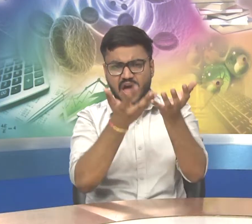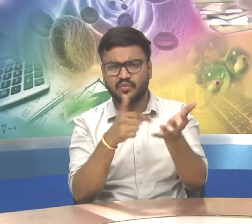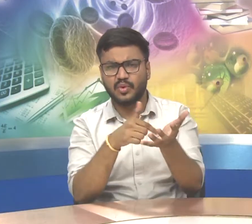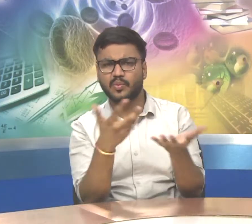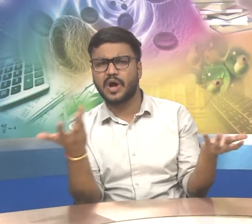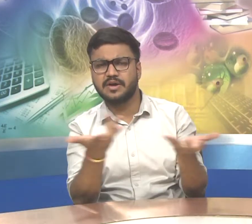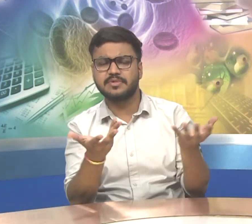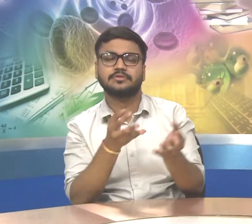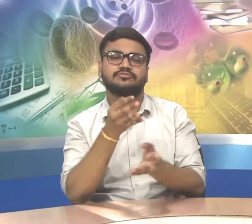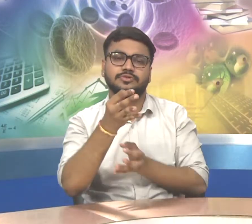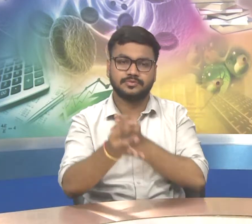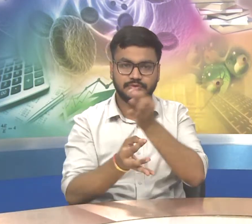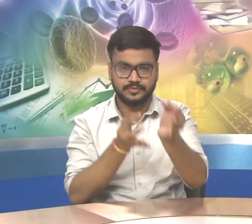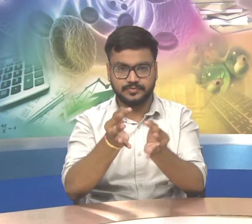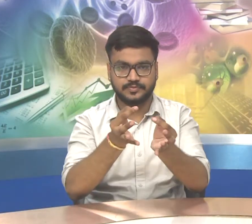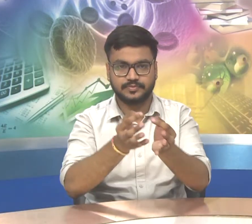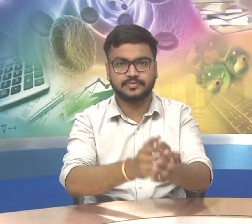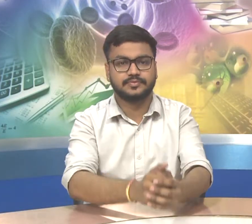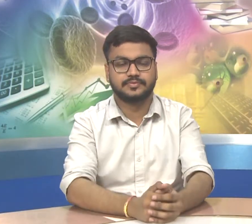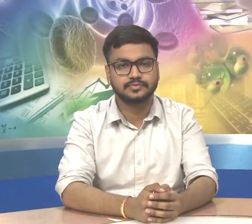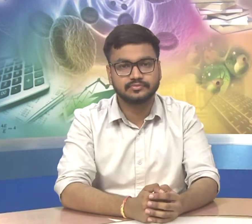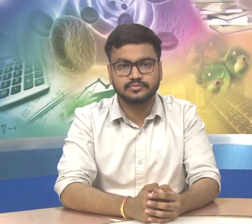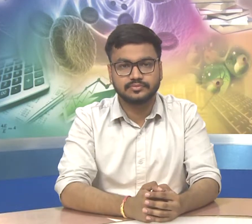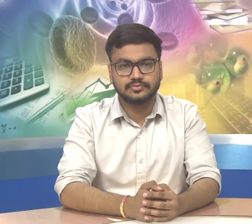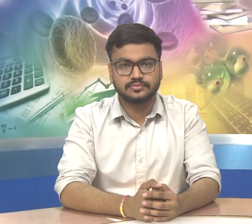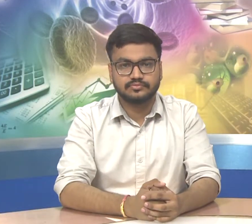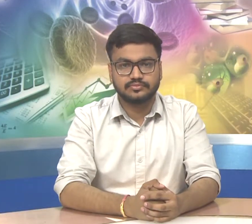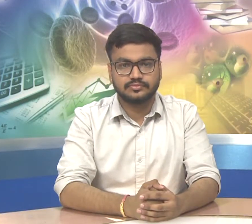The topic atomic mass.